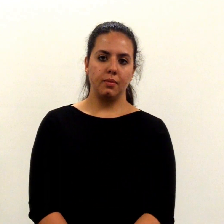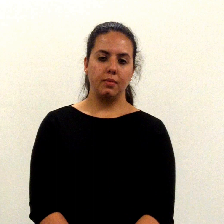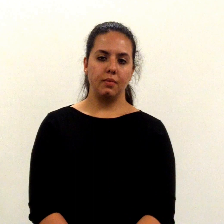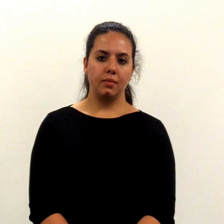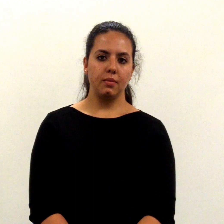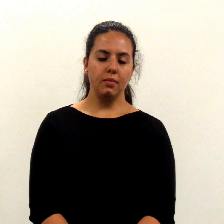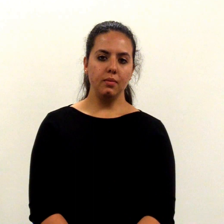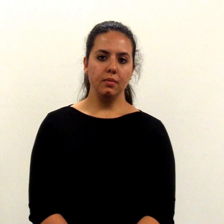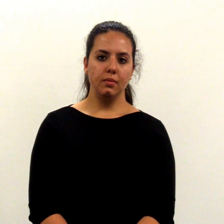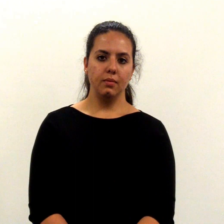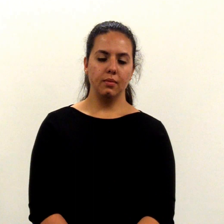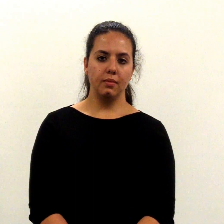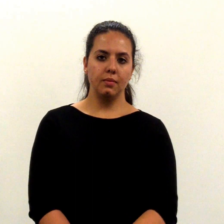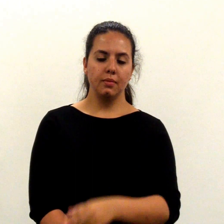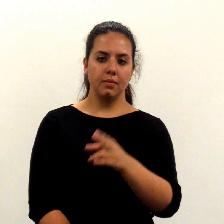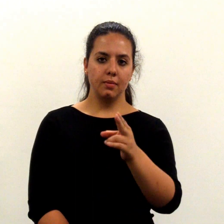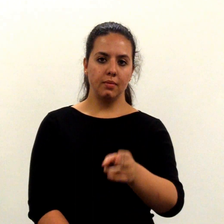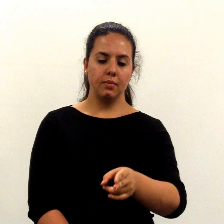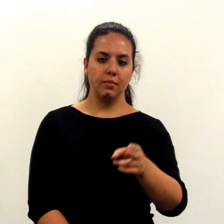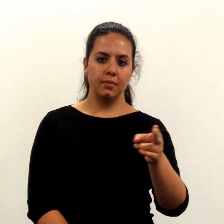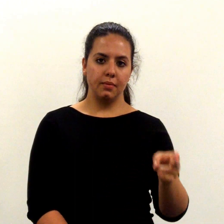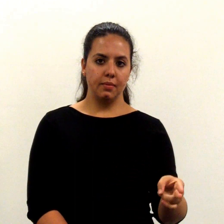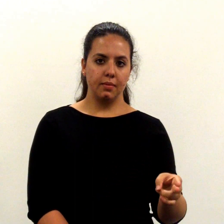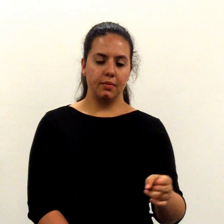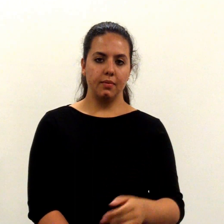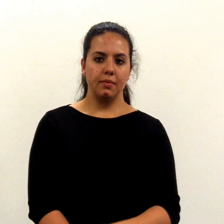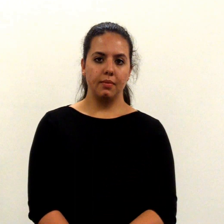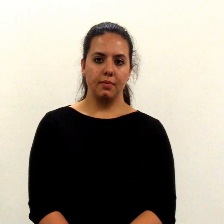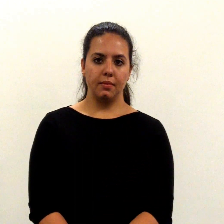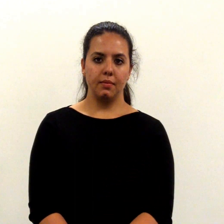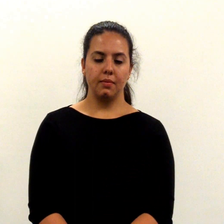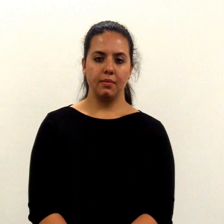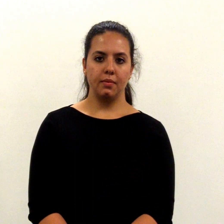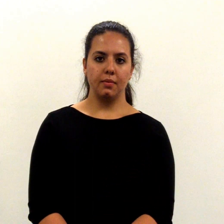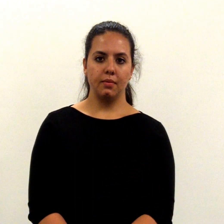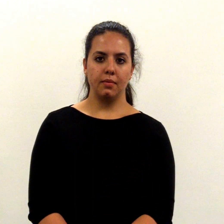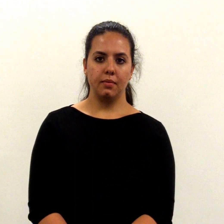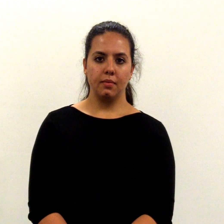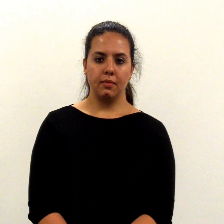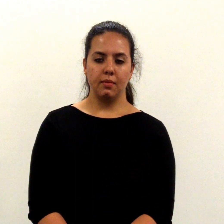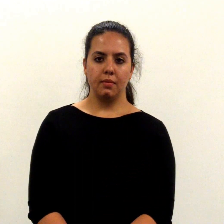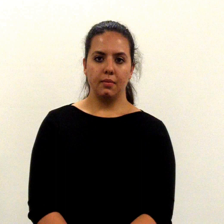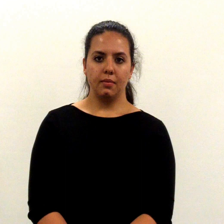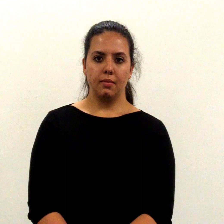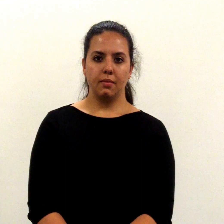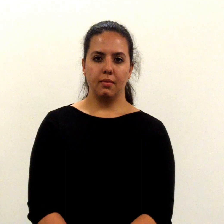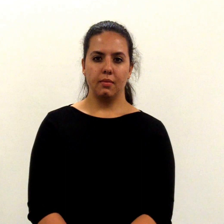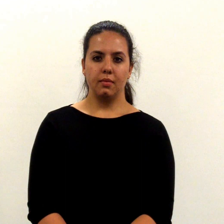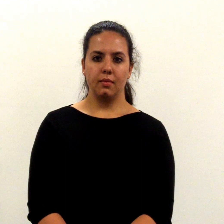That also has another sign or another meaning, hard of hearing. You'll see that sign for something else later. I think it's in Unit